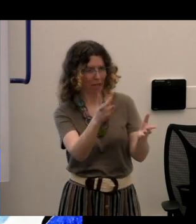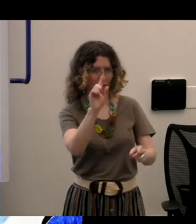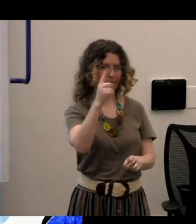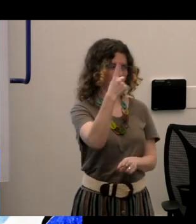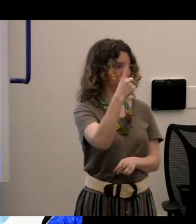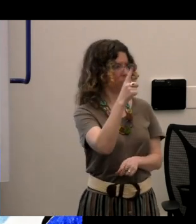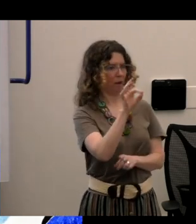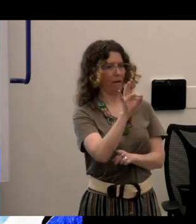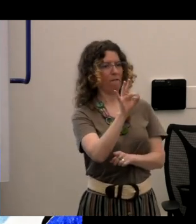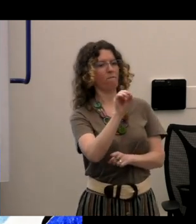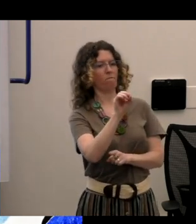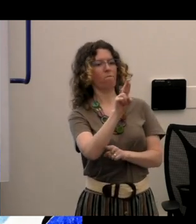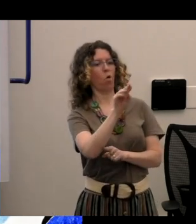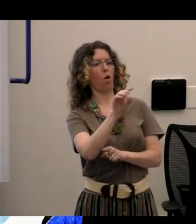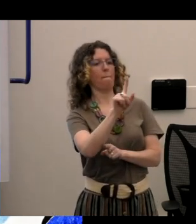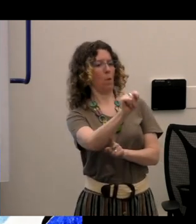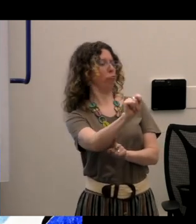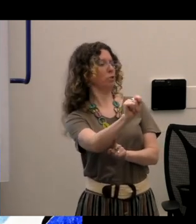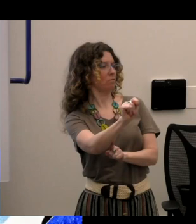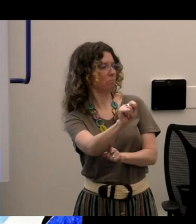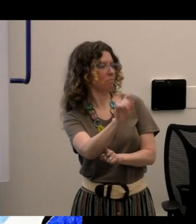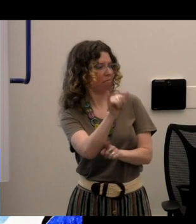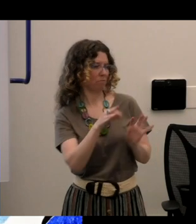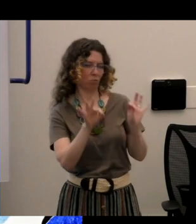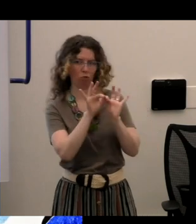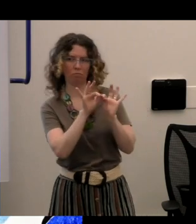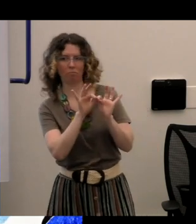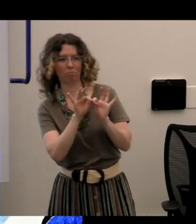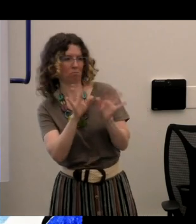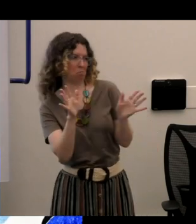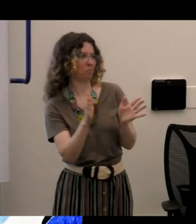This is out of respect to them and giving them first access.